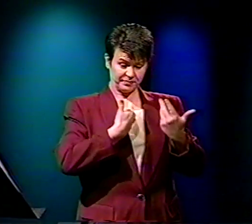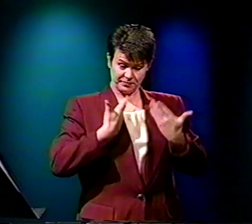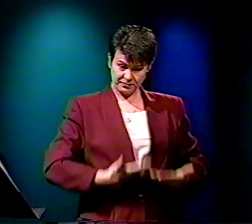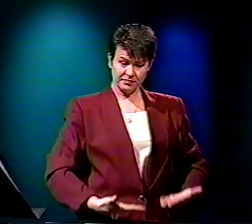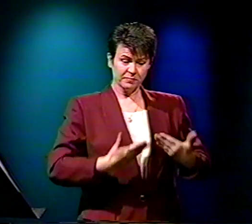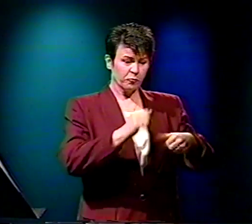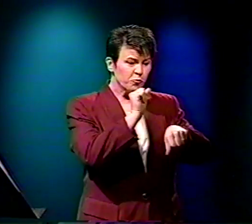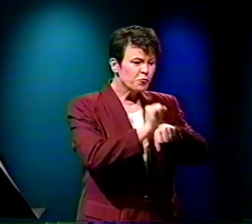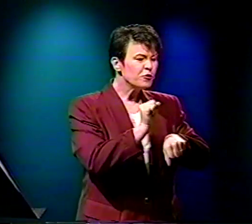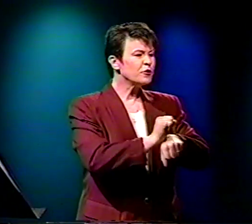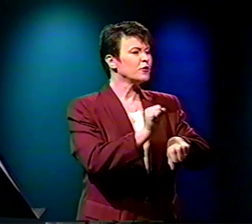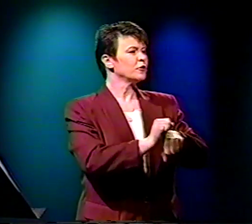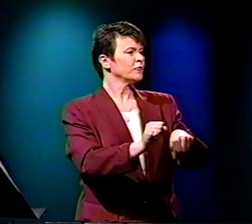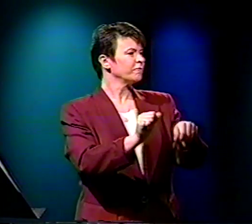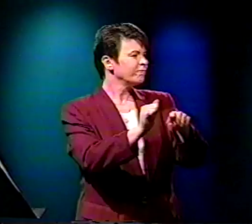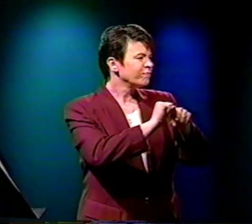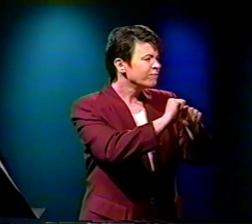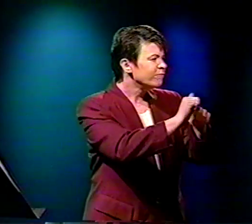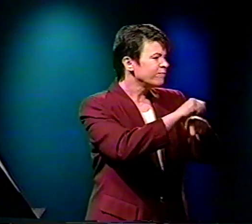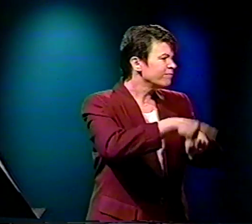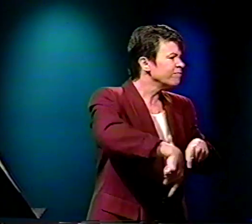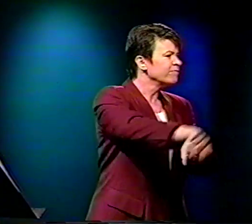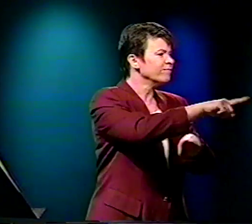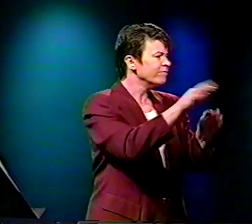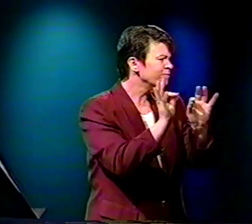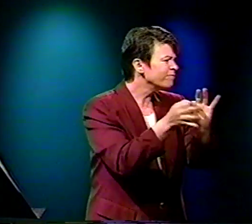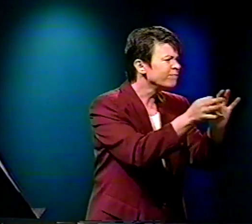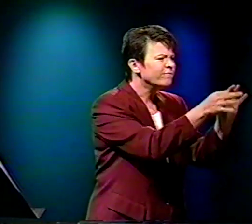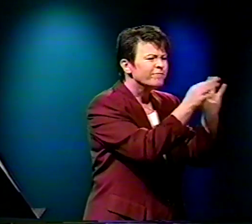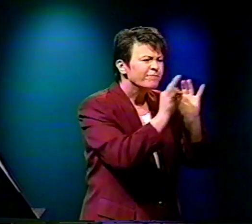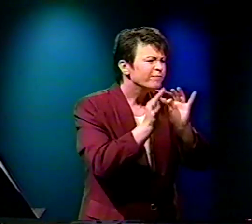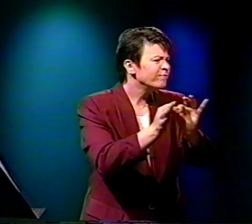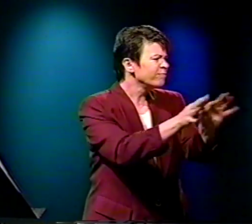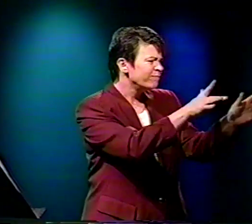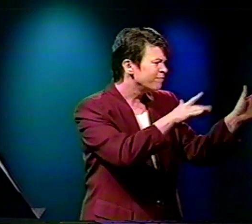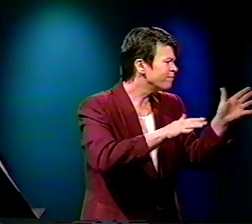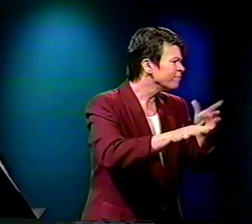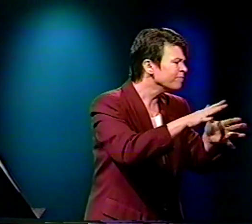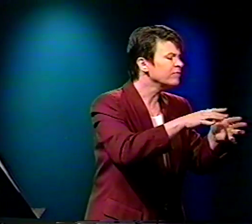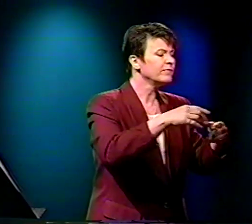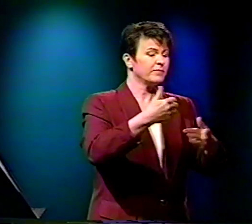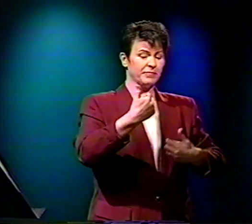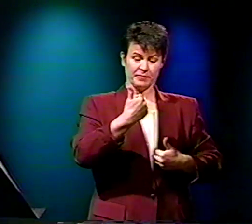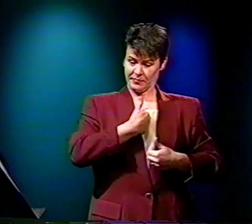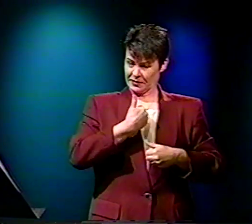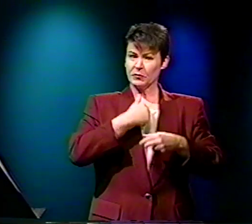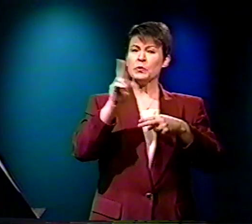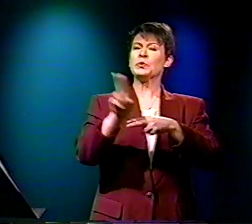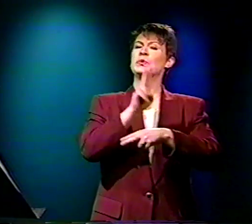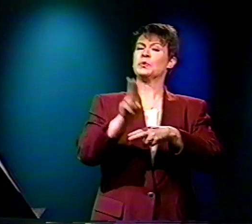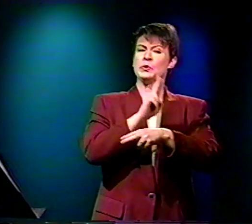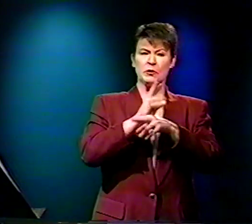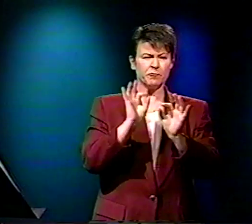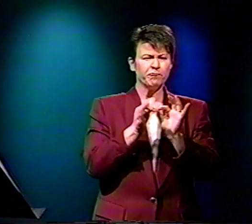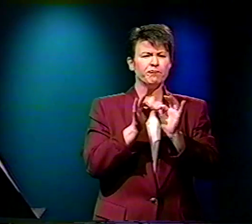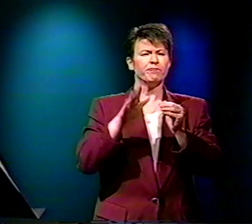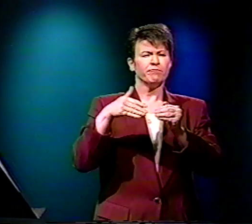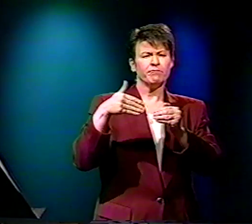to think about what my role is and how it is that I work with teaching interpreters and working with interpreters. And of course,